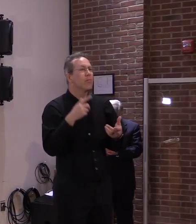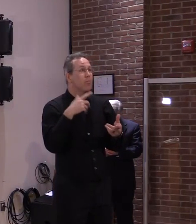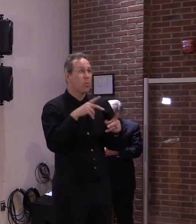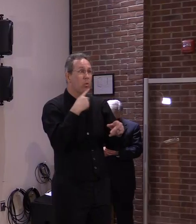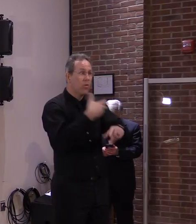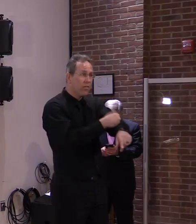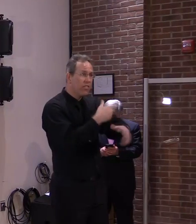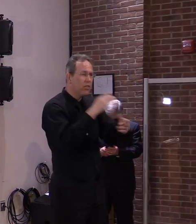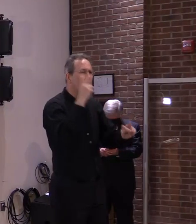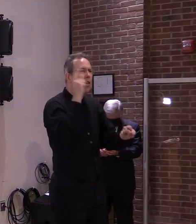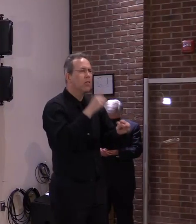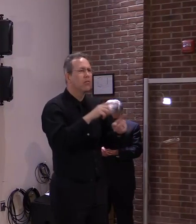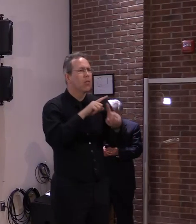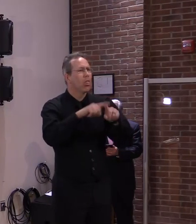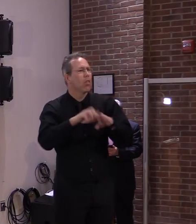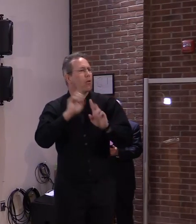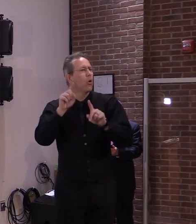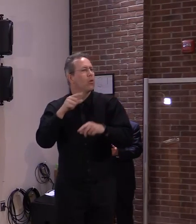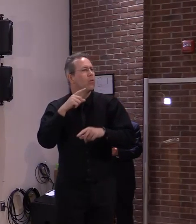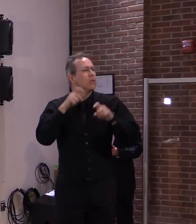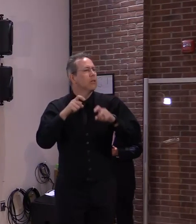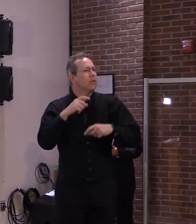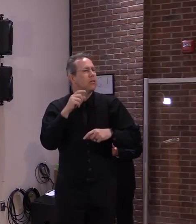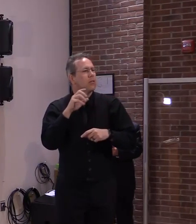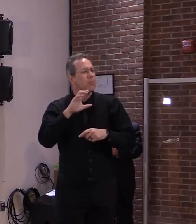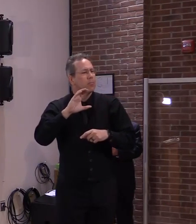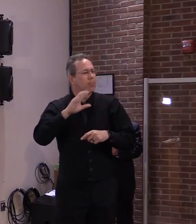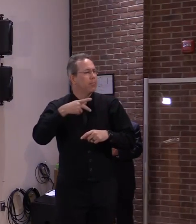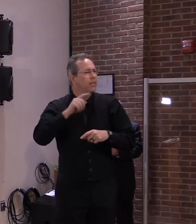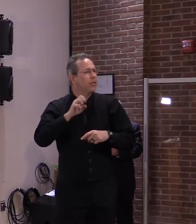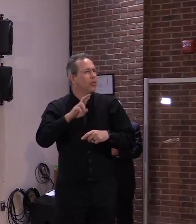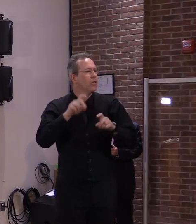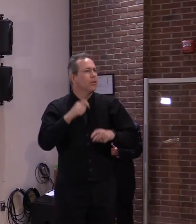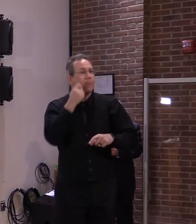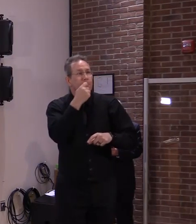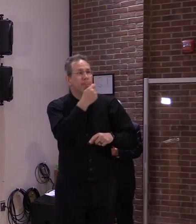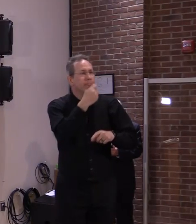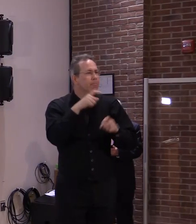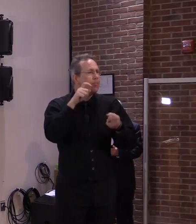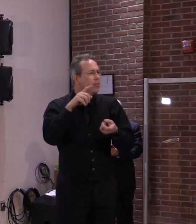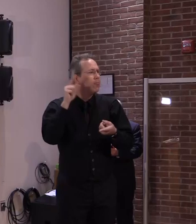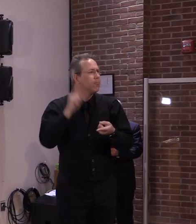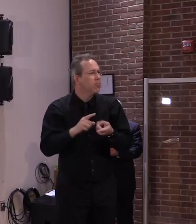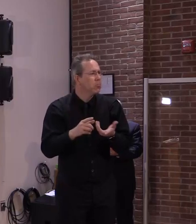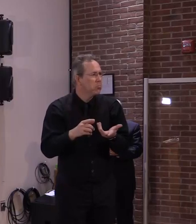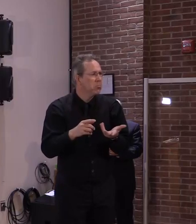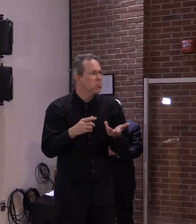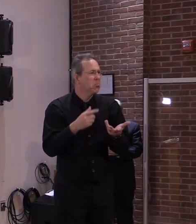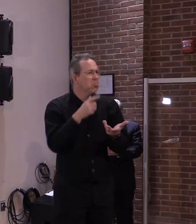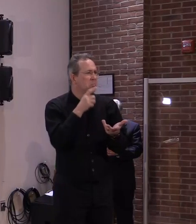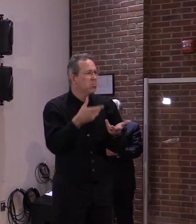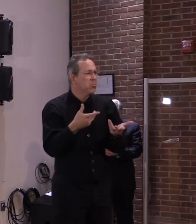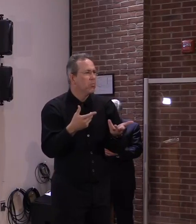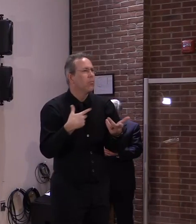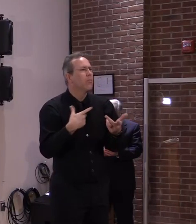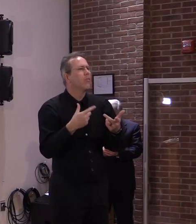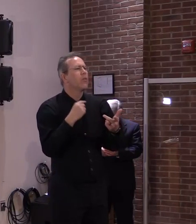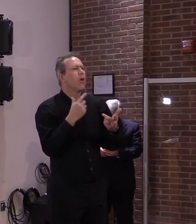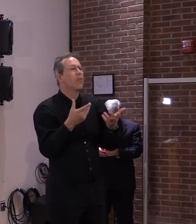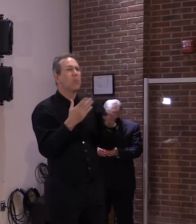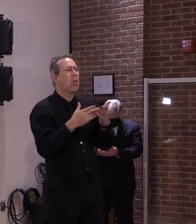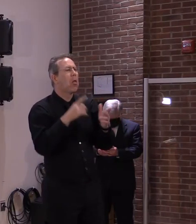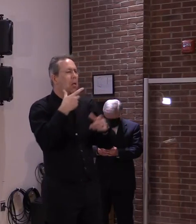vaccinated with that regimen. So I would not recommend they continue to do surveillance testing on